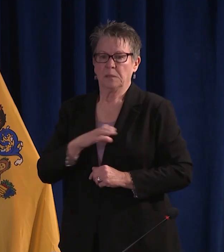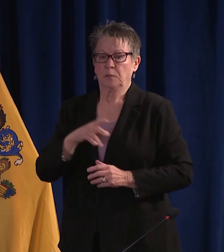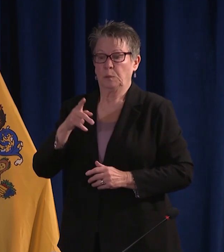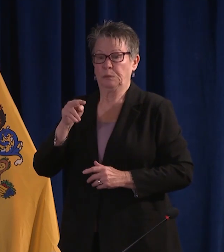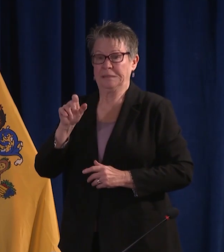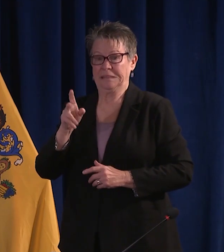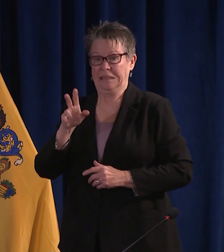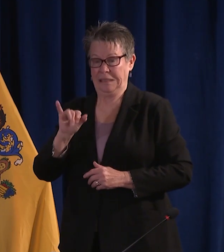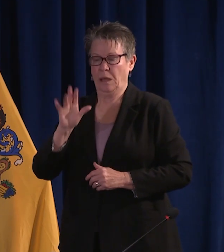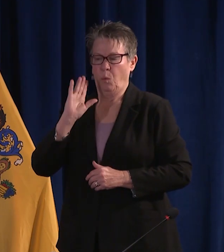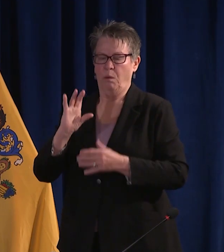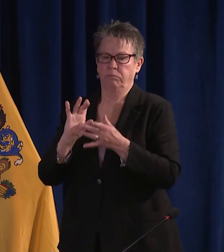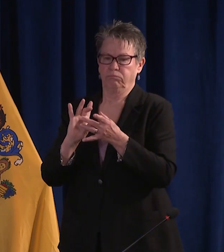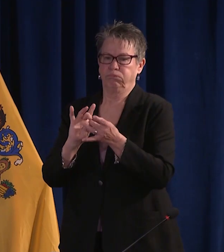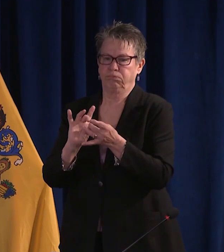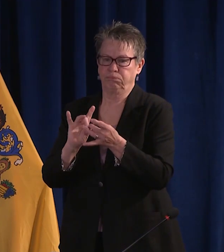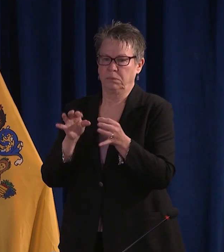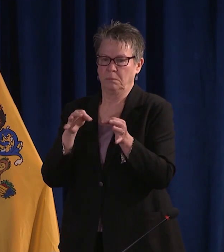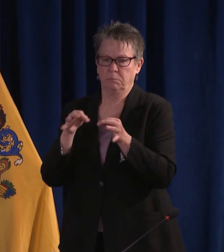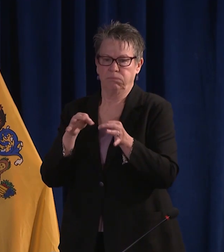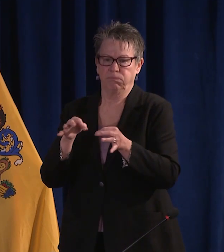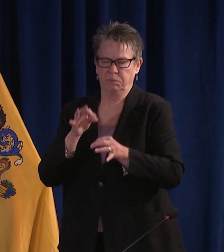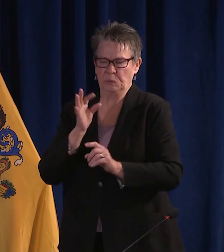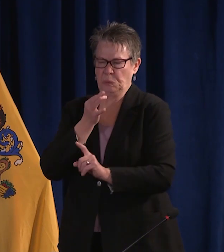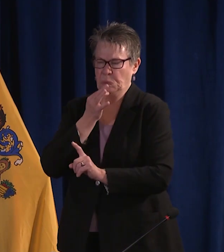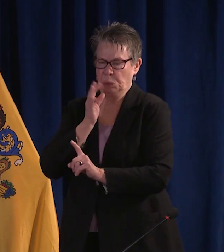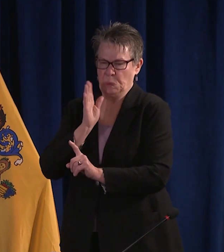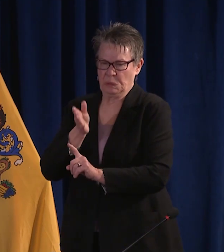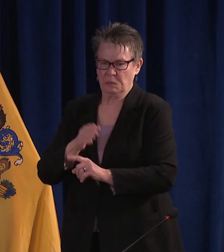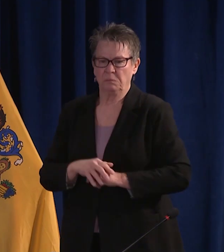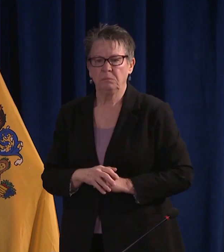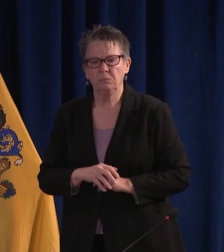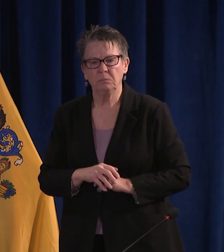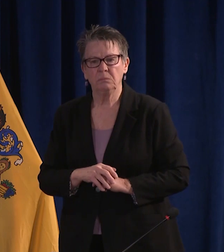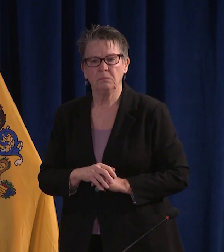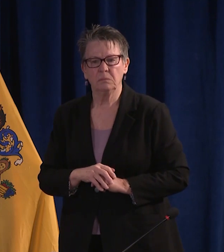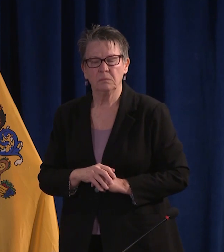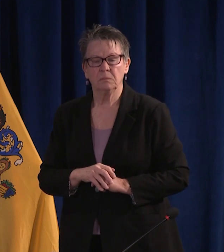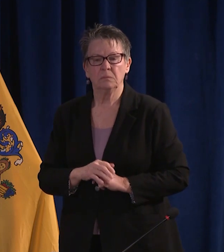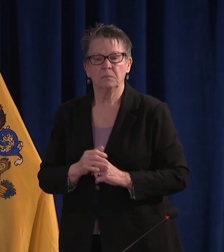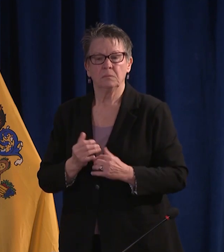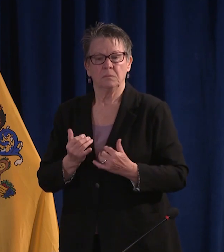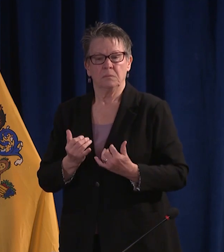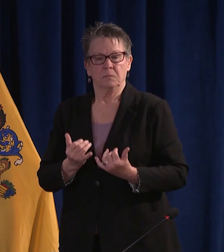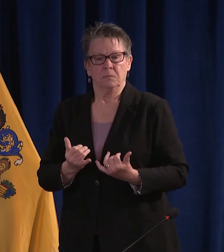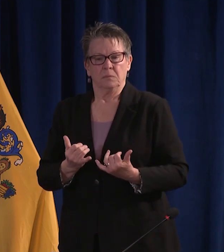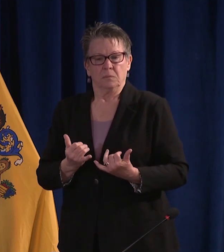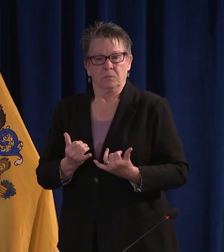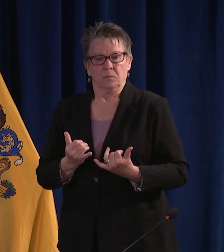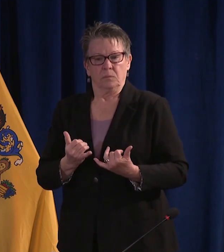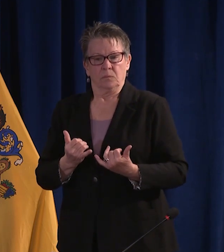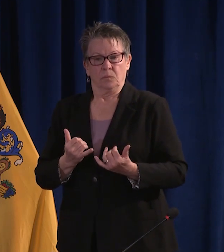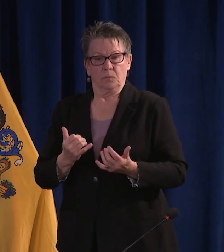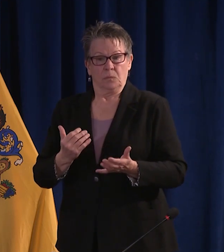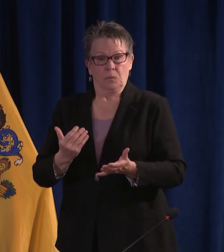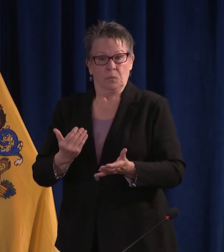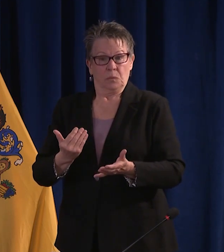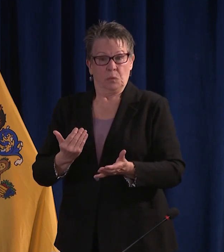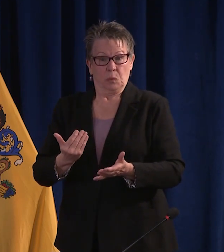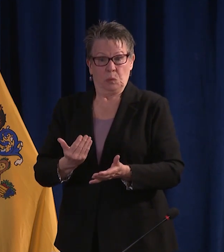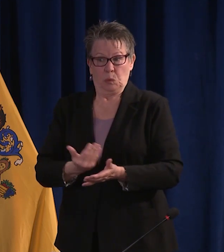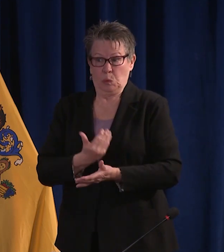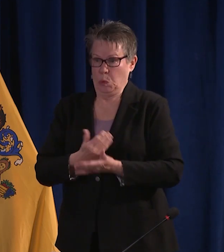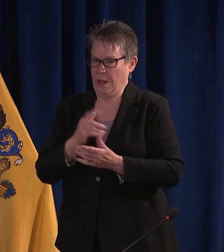in a few moments. In many respects, this is day one of life in New Jersey under the measures we put in place